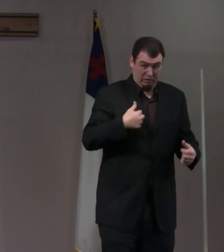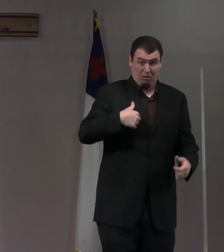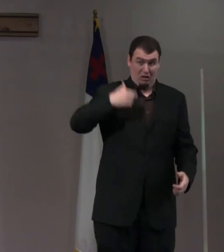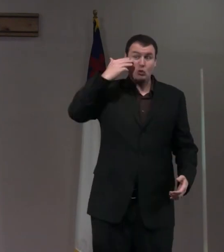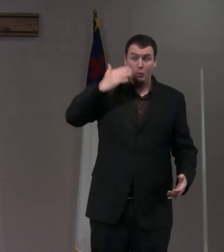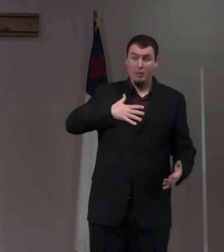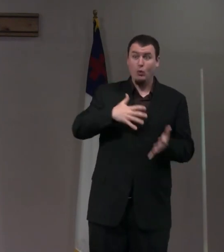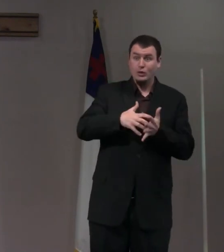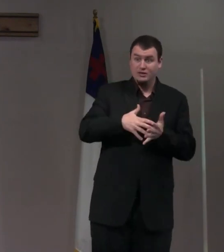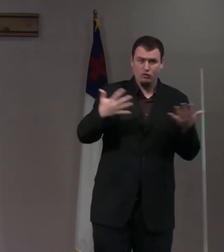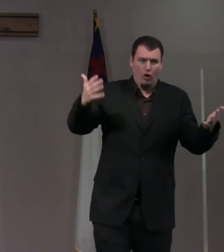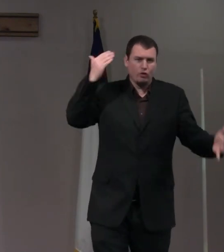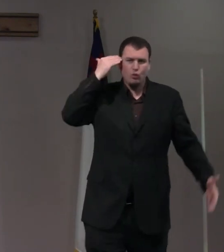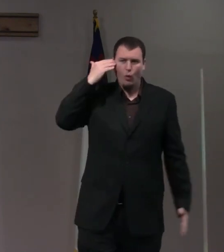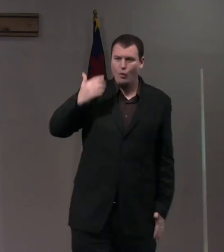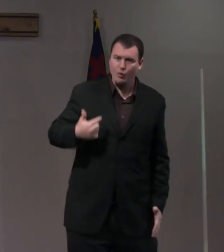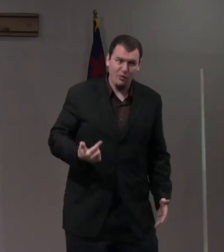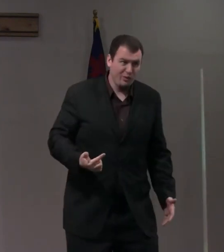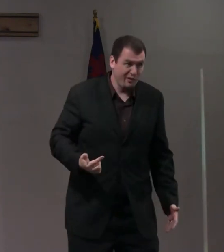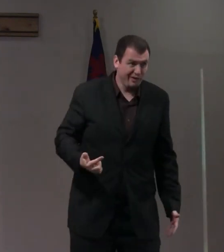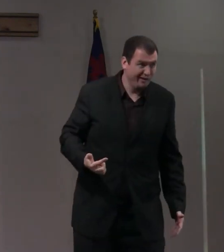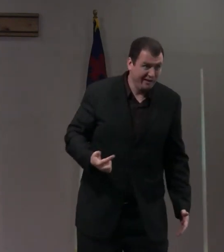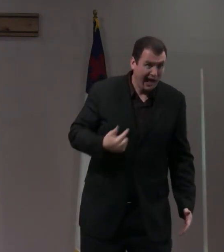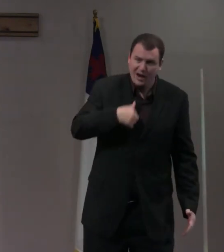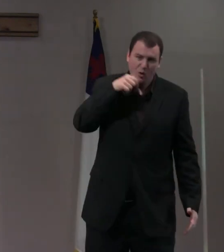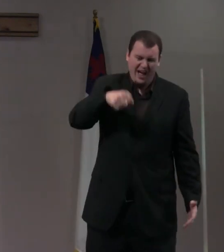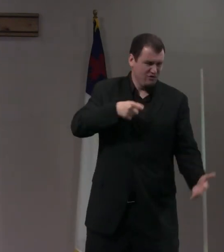this. I knew my weakness.